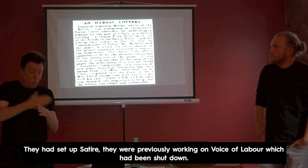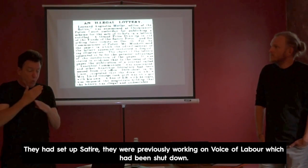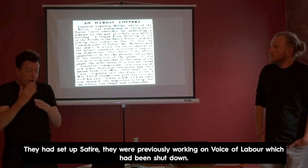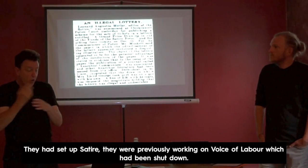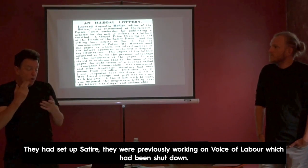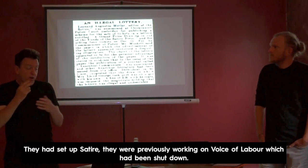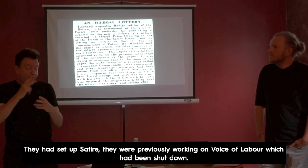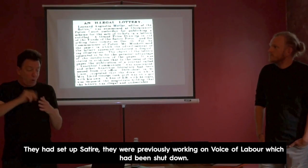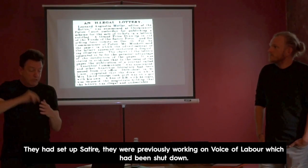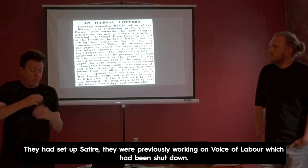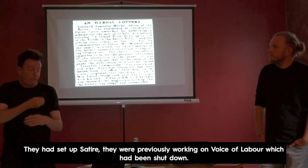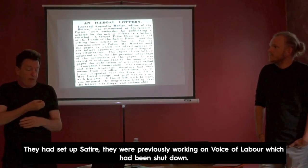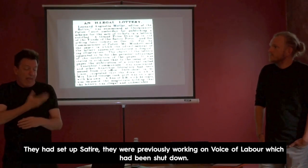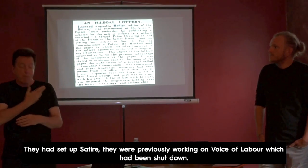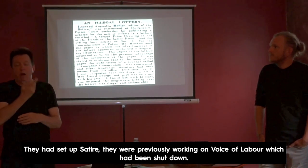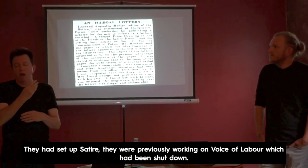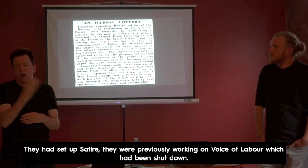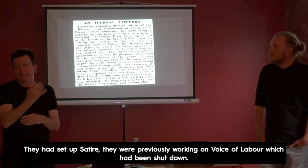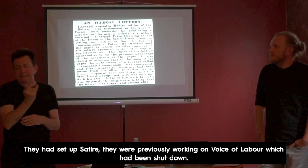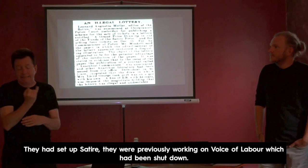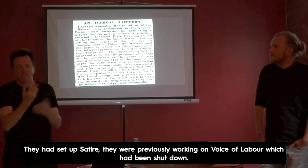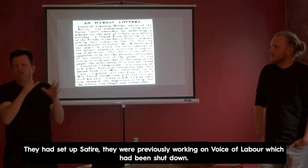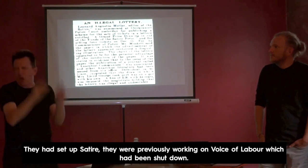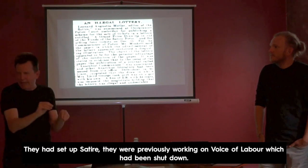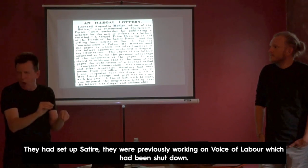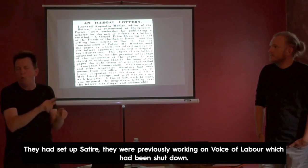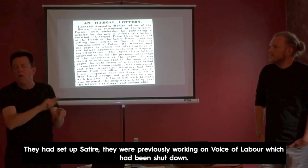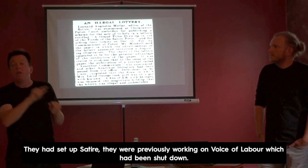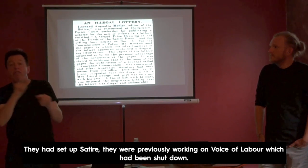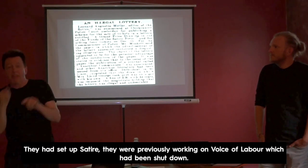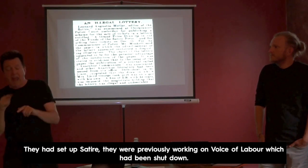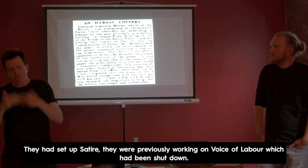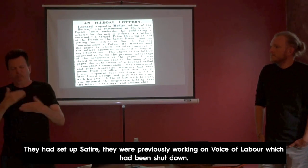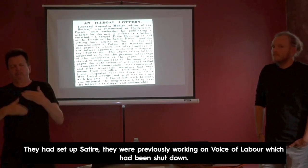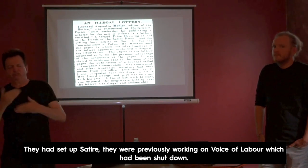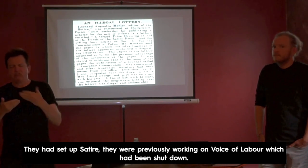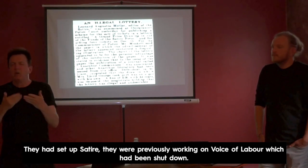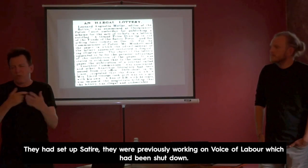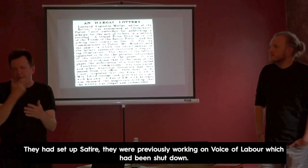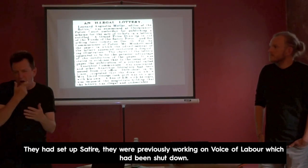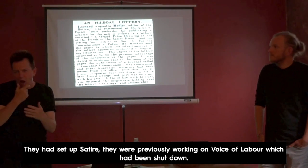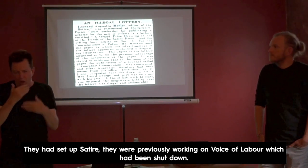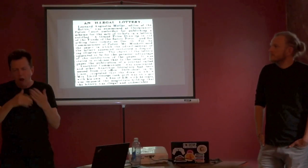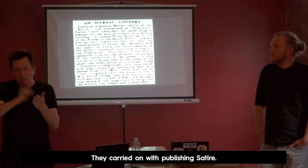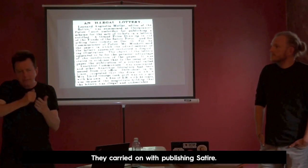Really, they'd set up magazines. They'd set it up because Voice of Labour they were previously working on had been shut down. They carried on